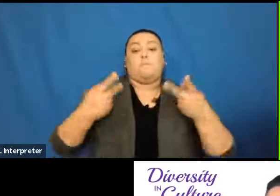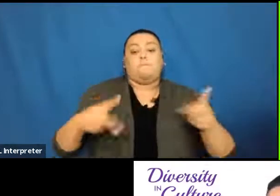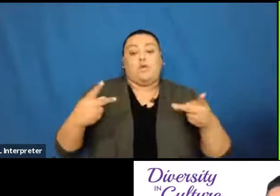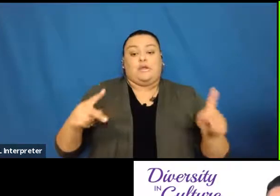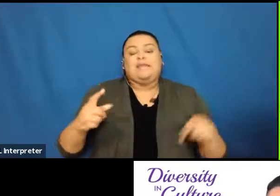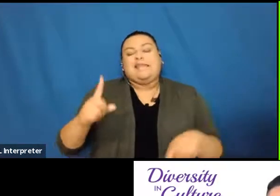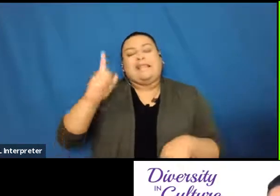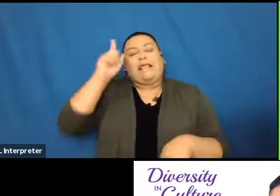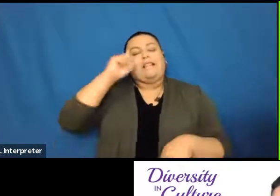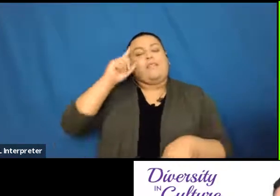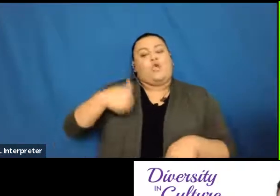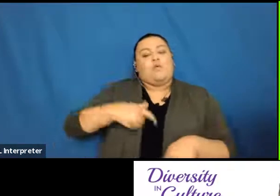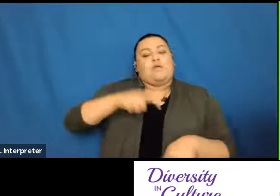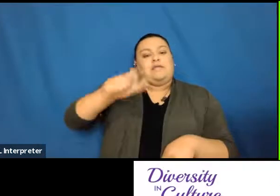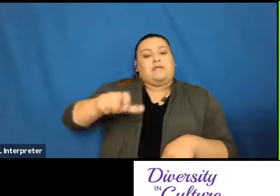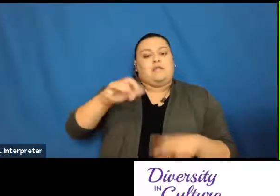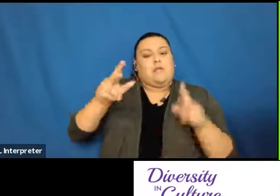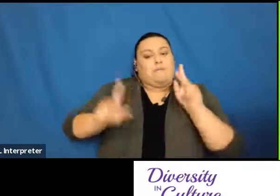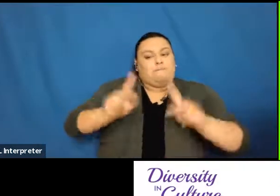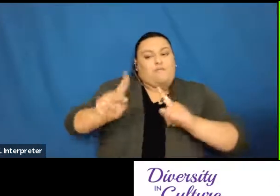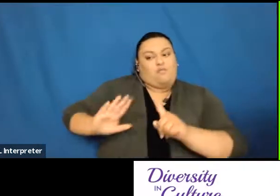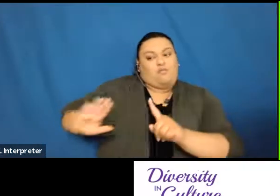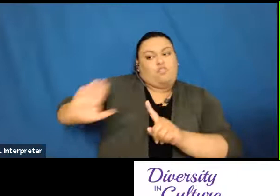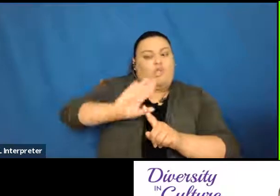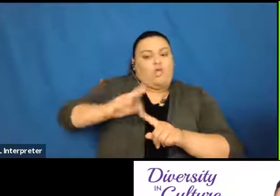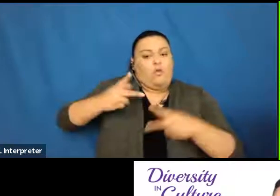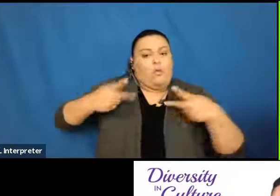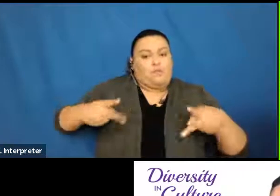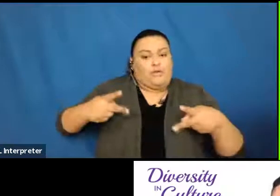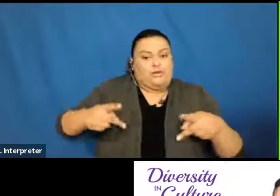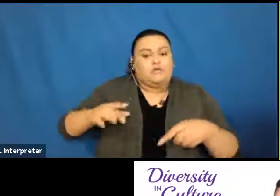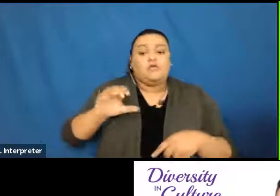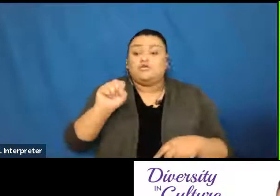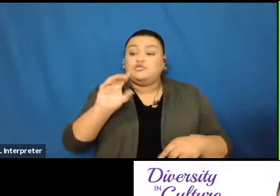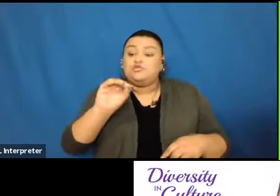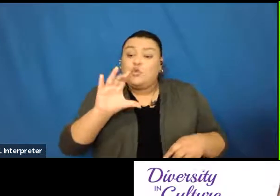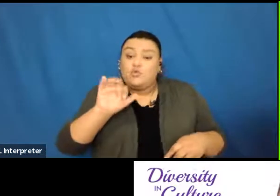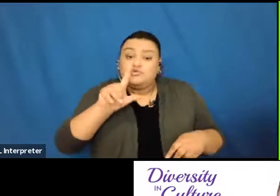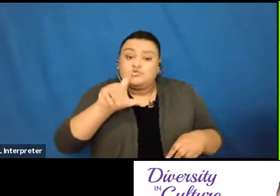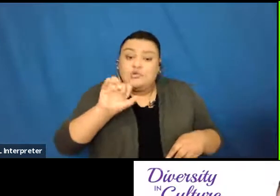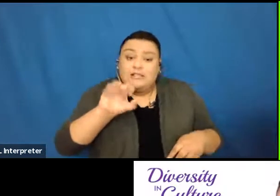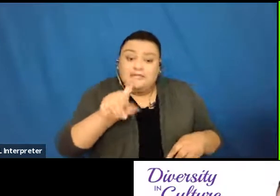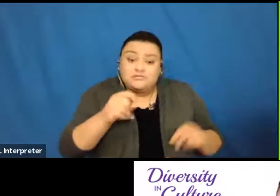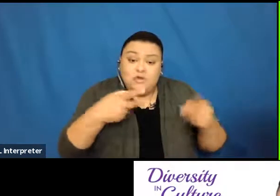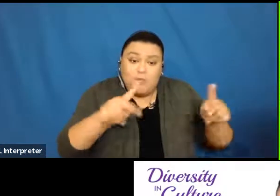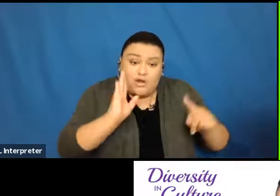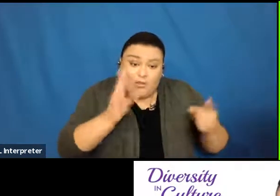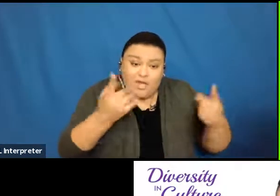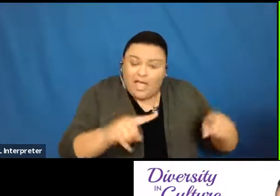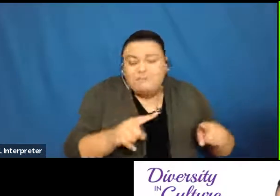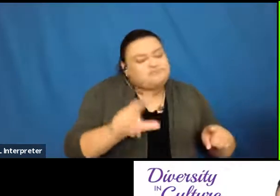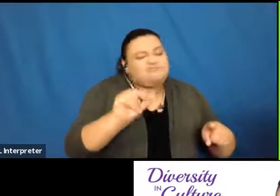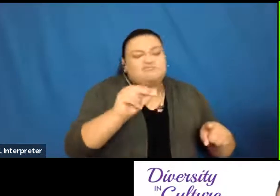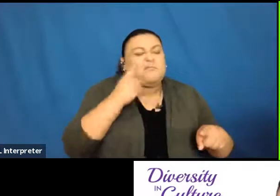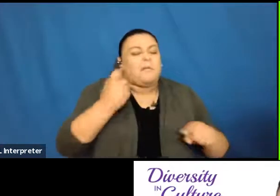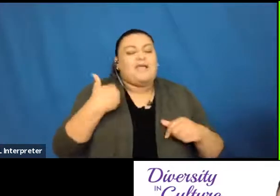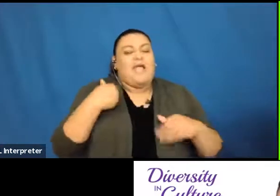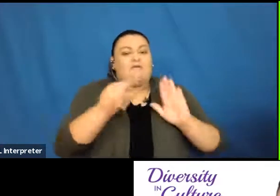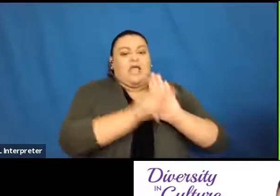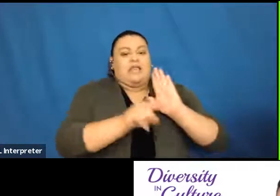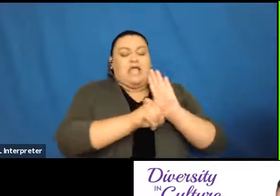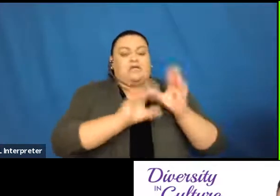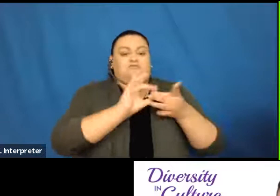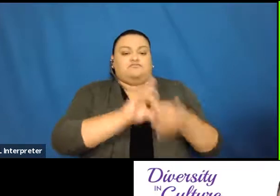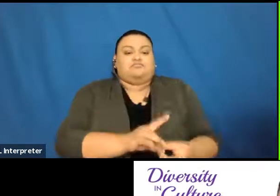a people's party. Ideally, yes, socialist party would be great, but it's not going to happen because it's such a negative tone to